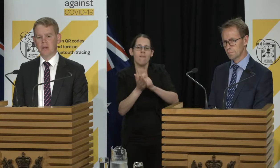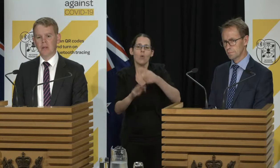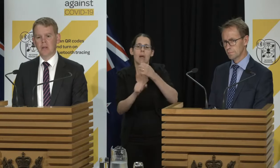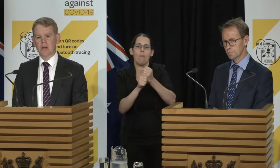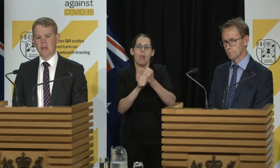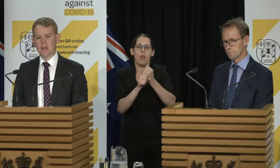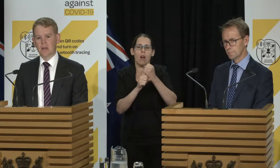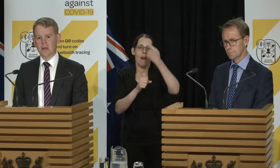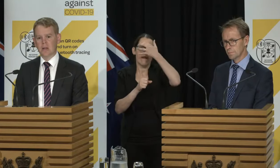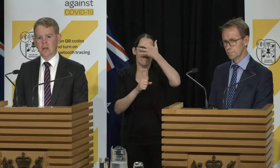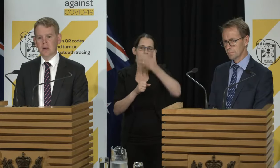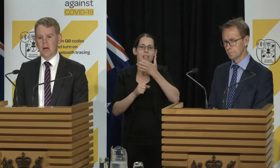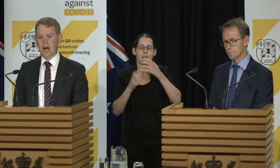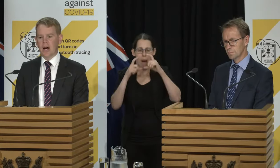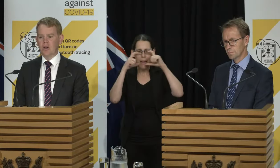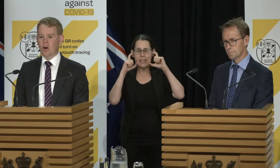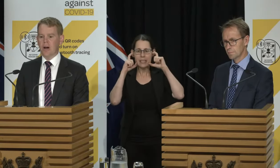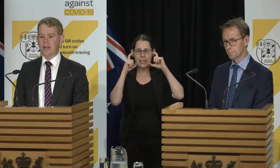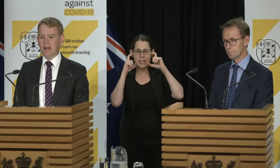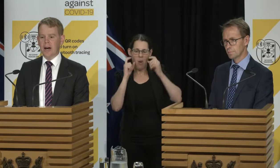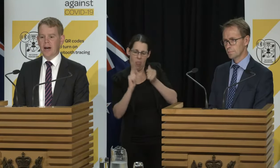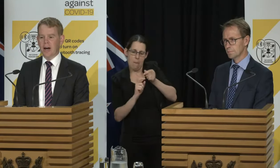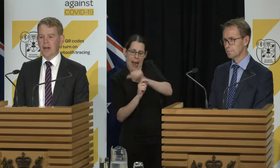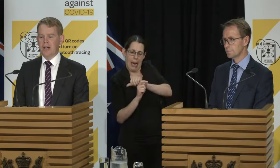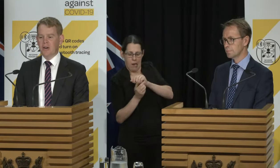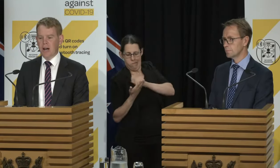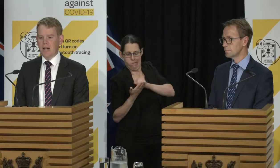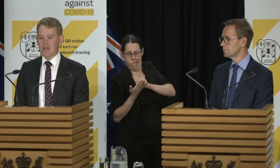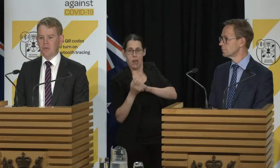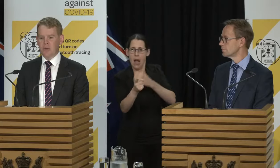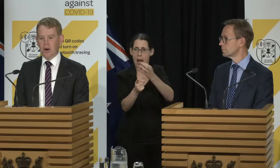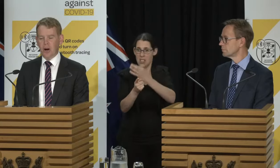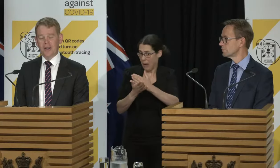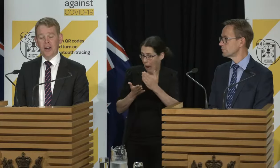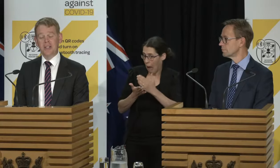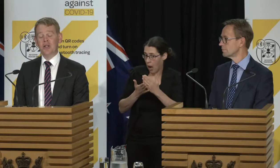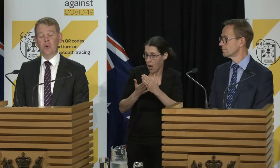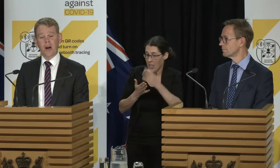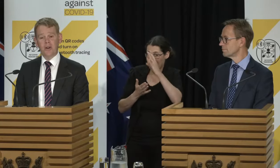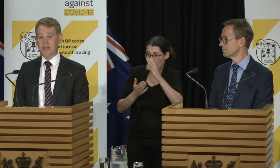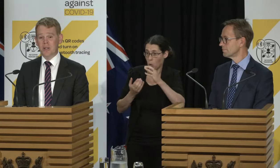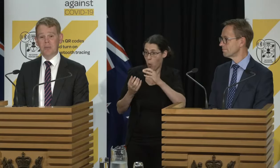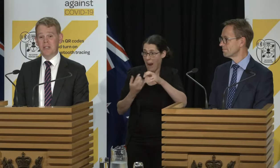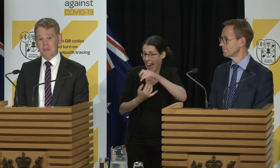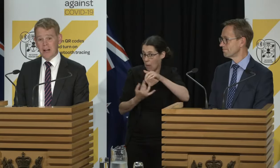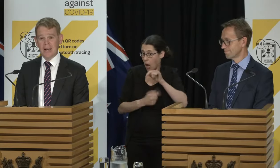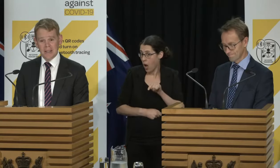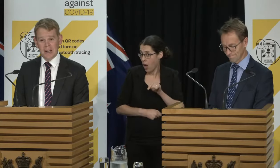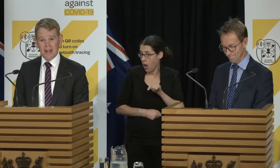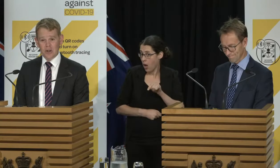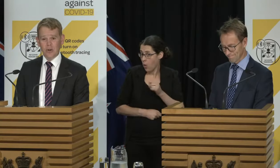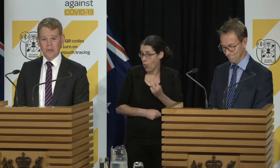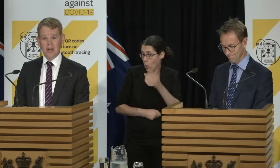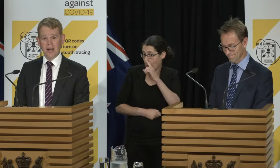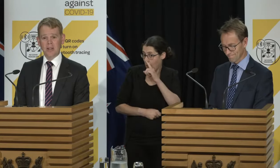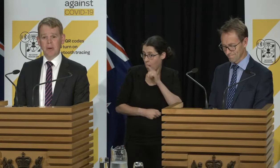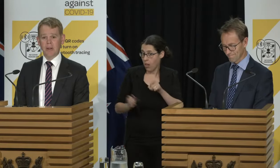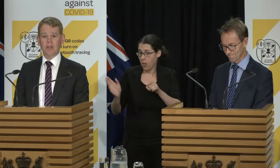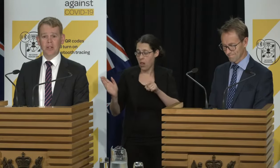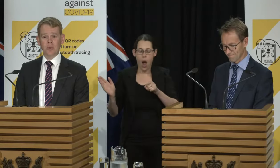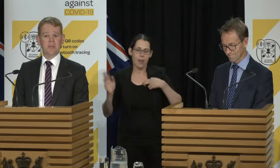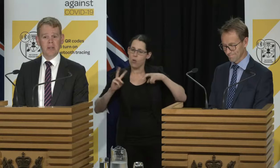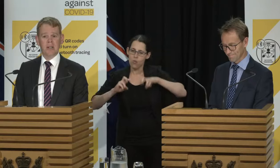it was a sexual encounter between the two? Look, regardless of, I didn't inquire into specifically the nature of the